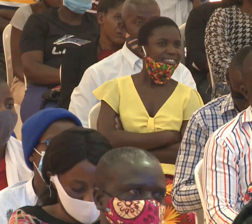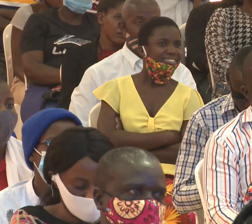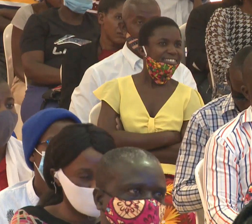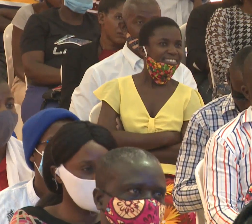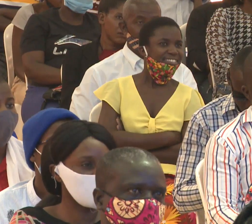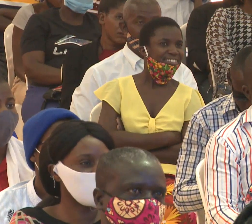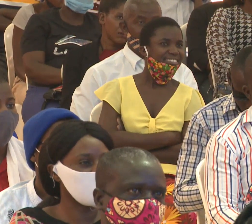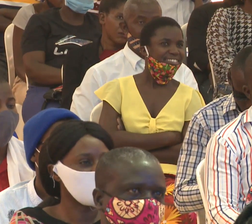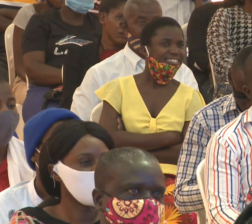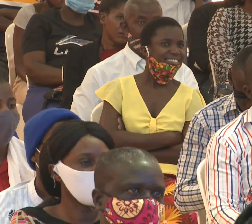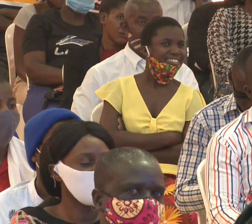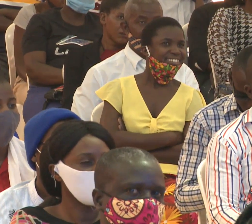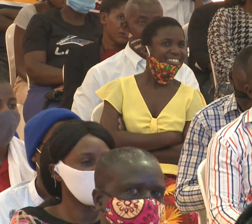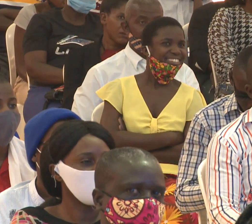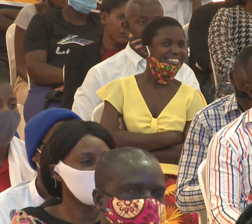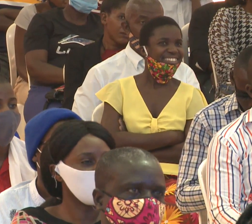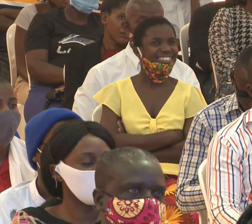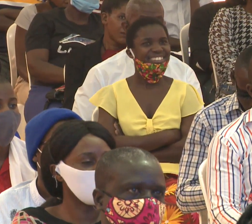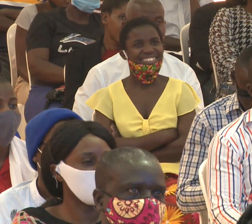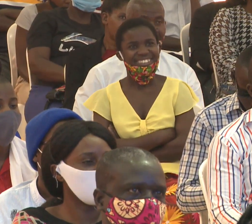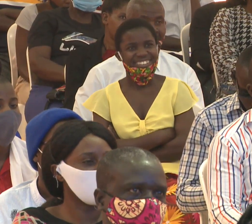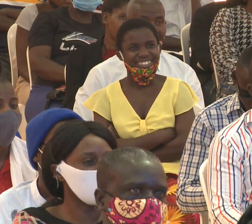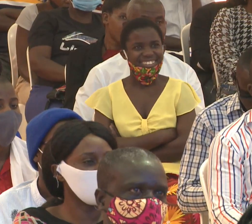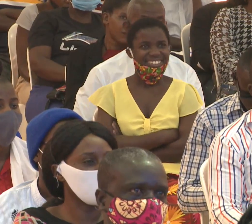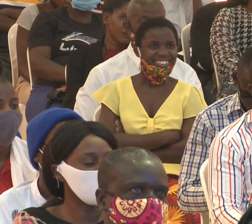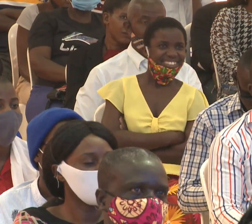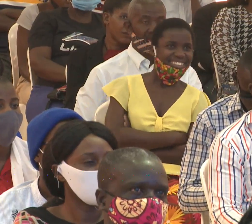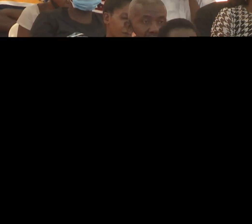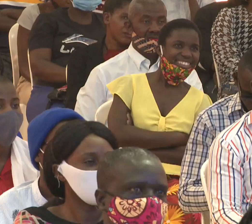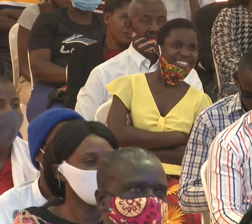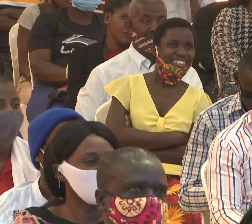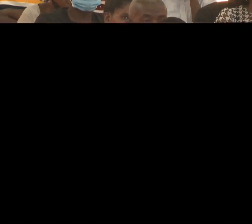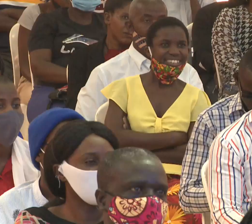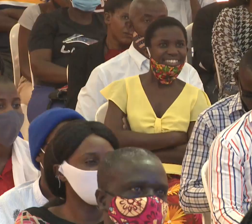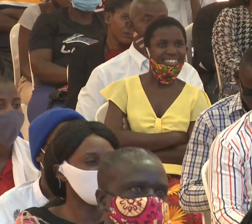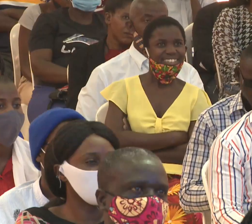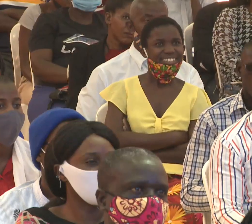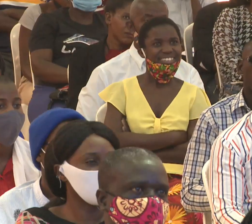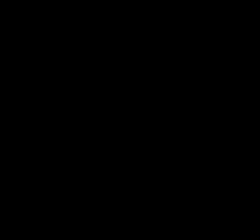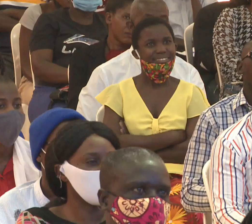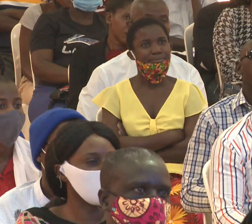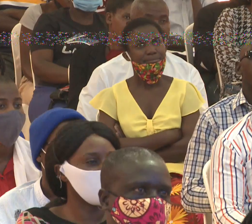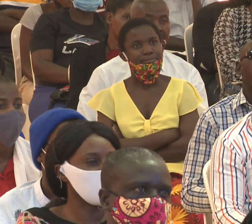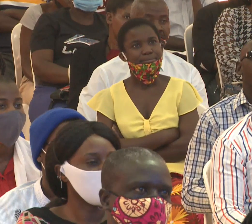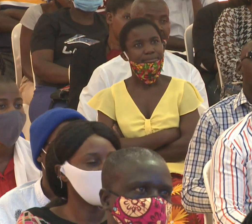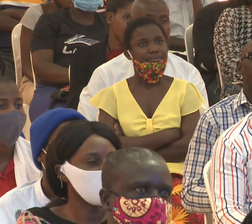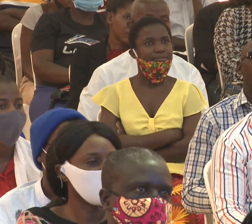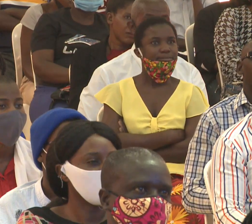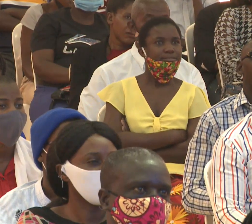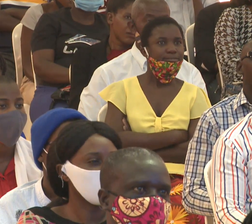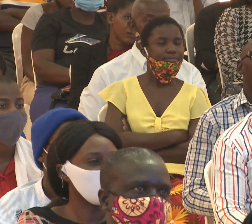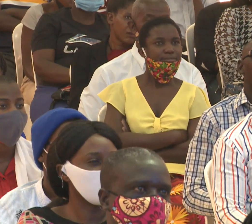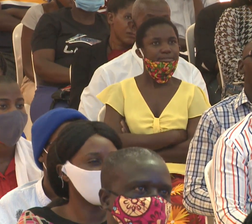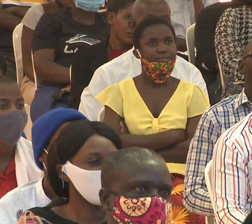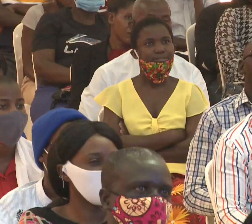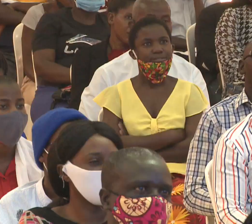well praying. Mr. Sleep didn't hear my prayers. I'm alone. On the steering wheel, Mr.